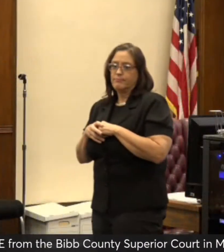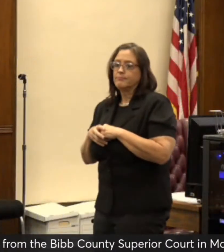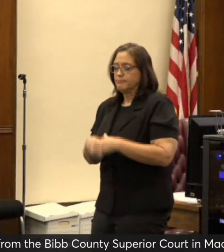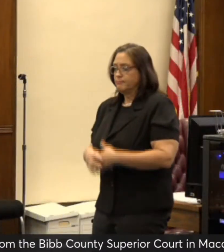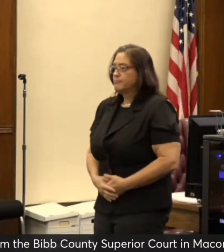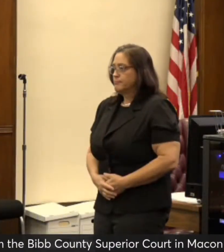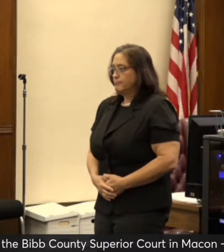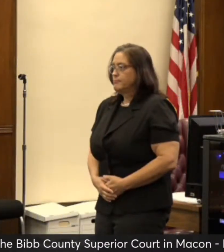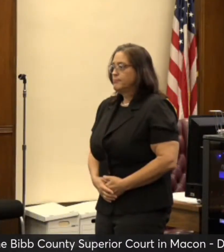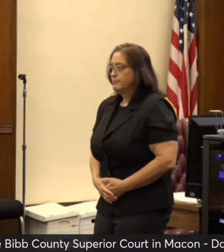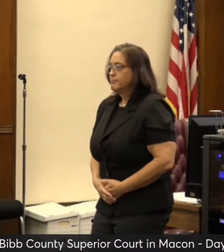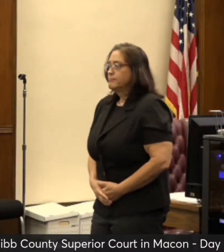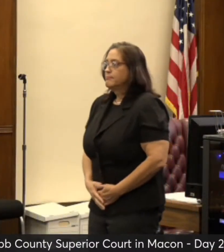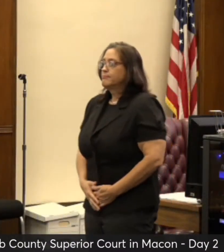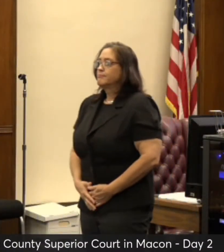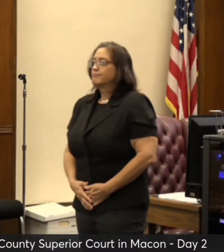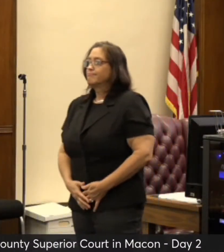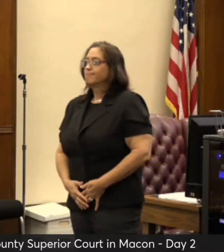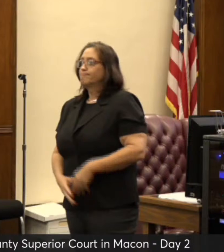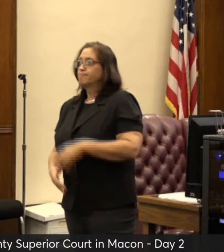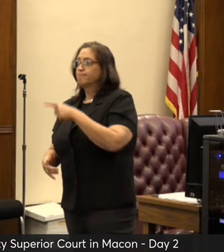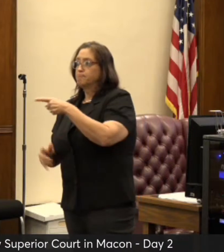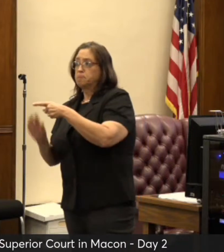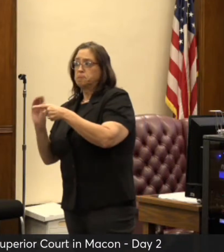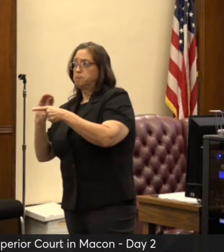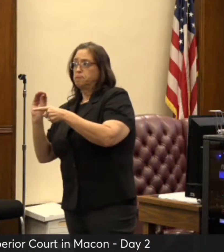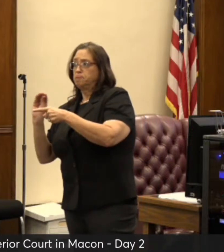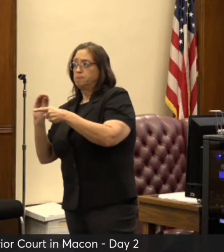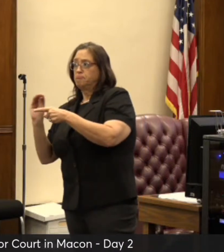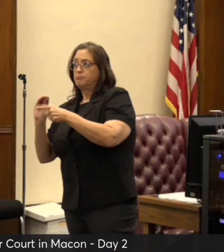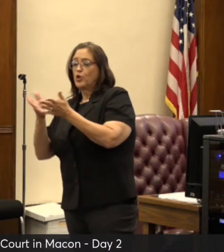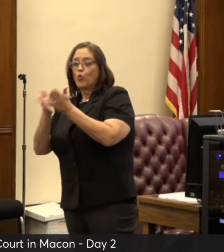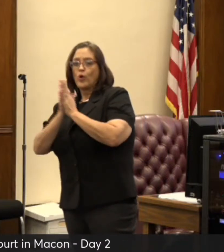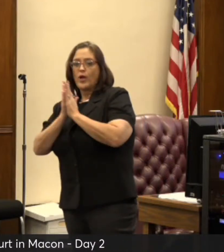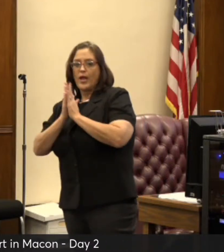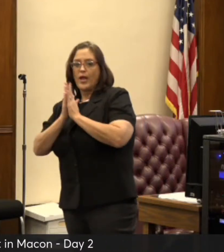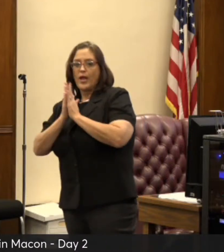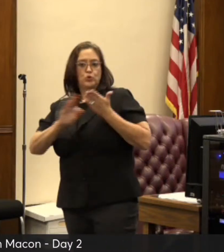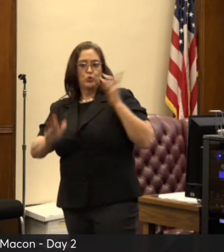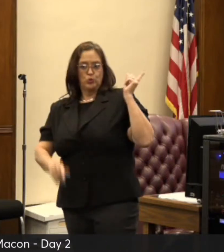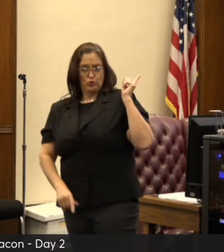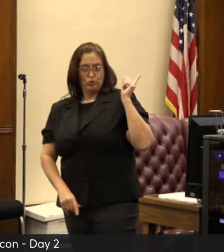Anything else? Nothing from responding. Your Honor, we ask that Ms. Clark be excused.